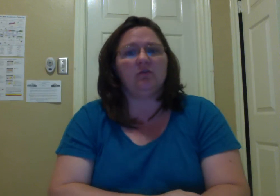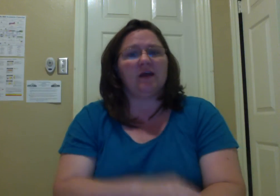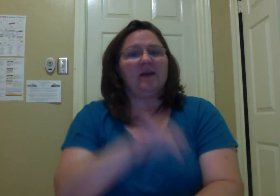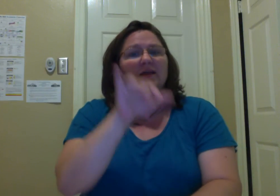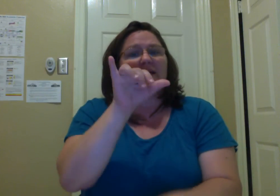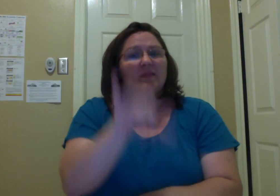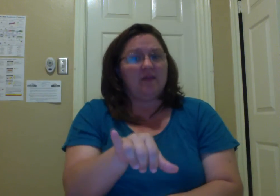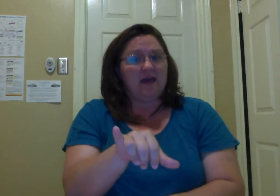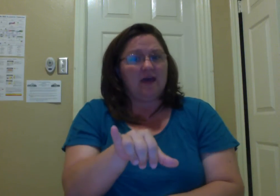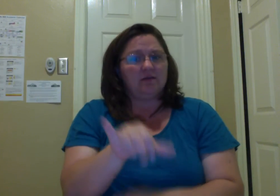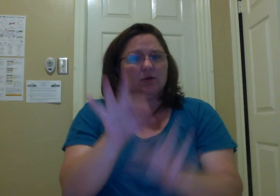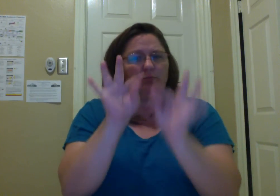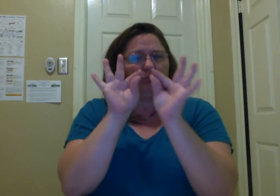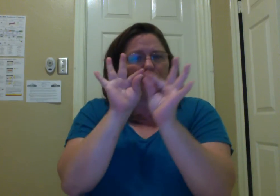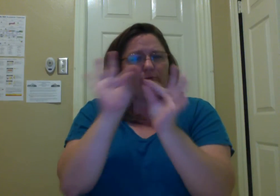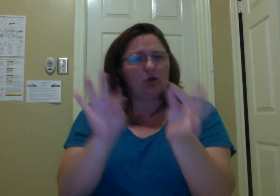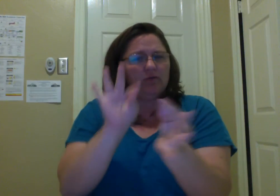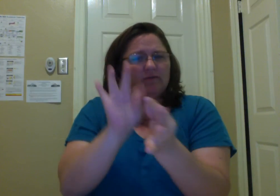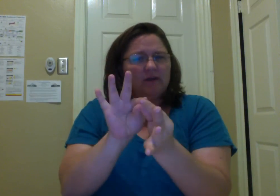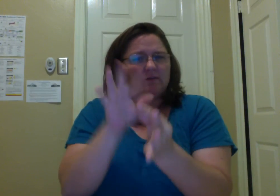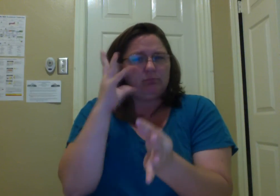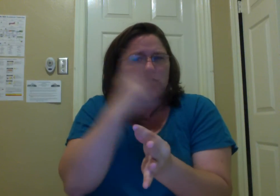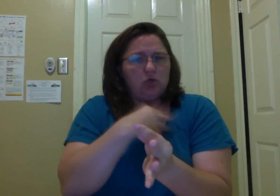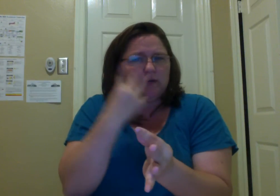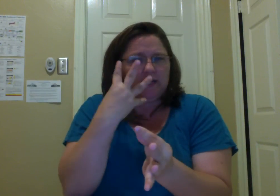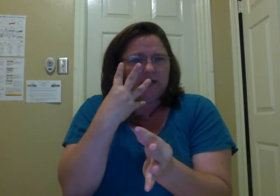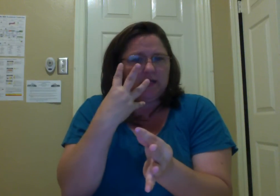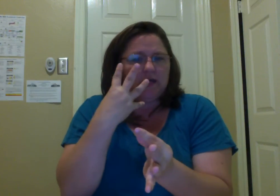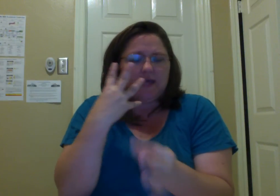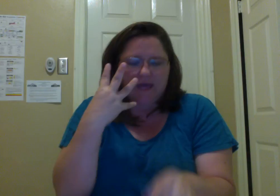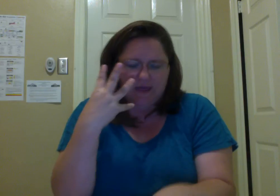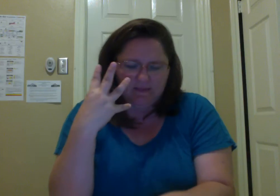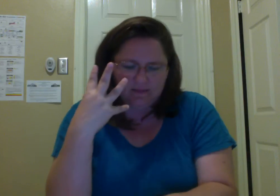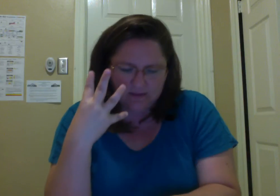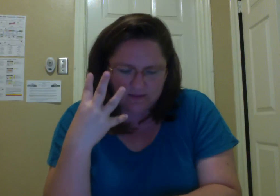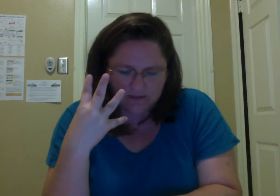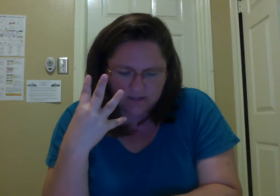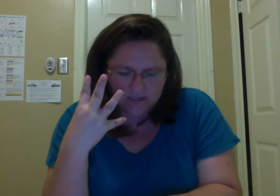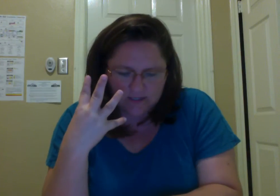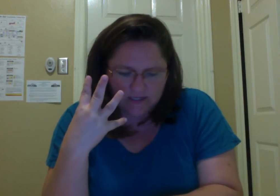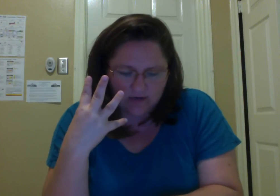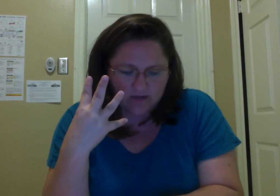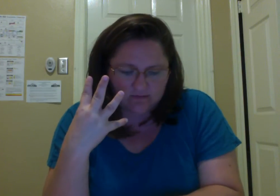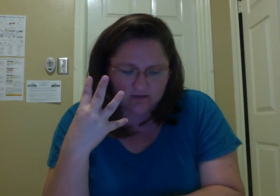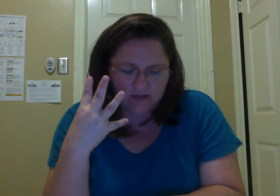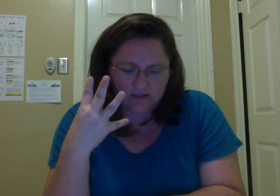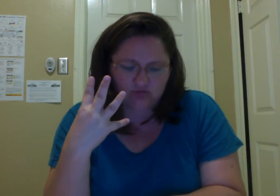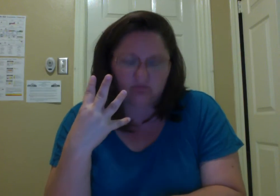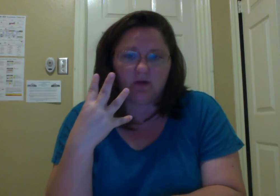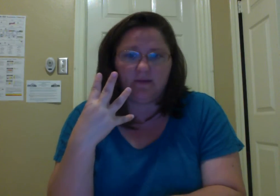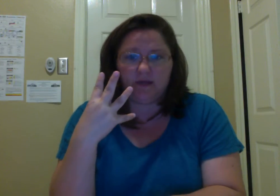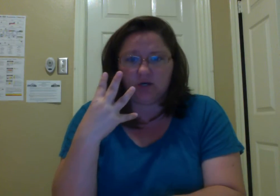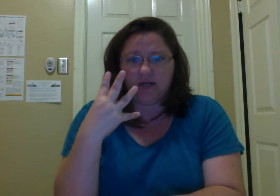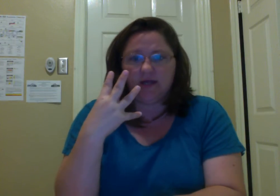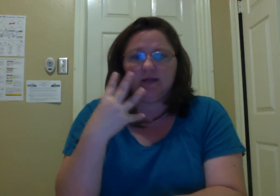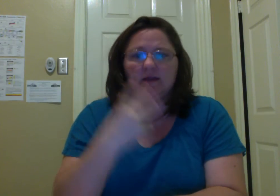sign that perfect beauty. And then hearing is not an issue on the internet. And